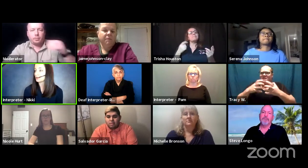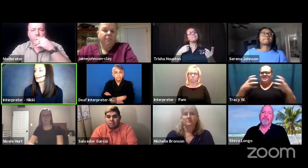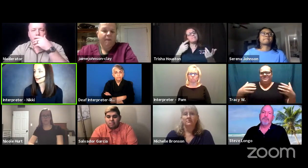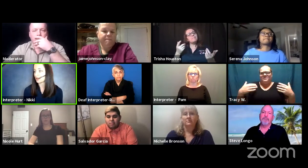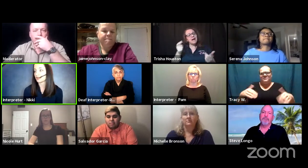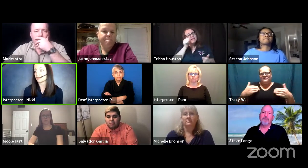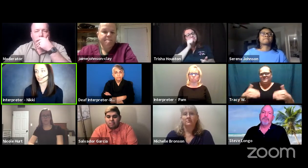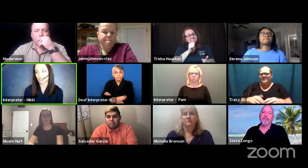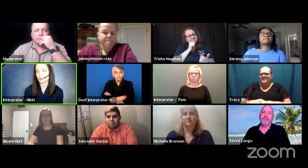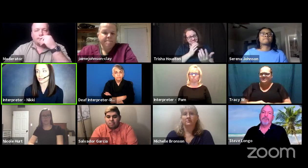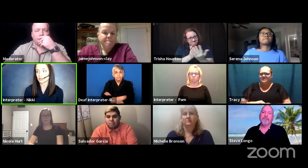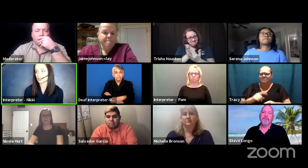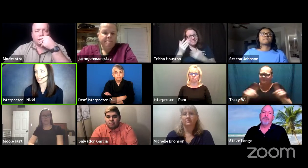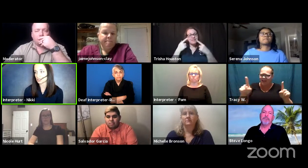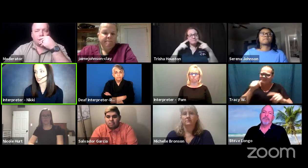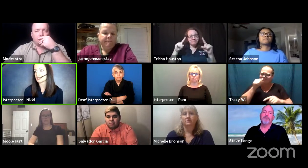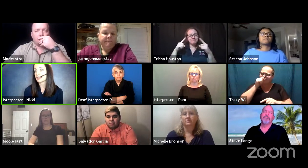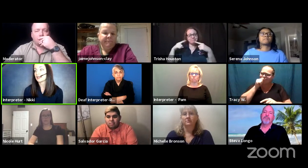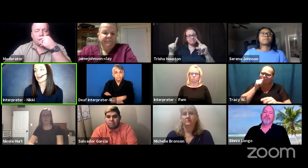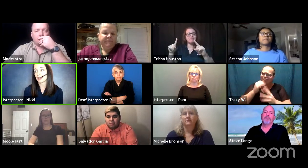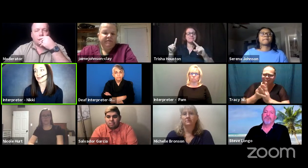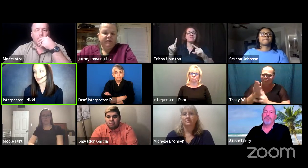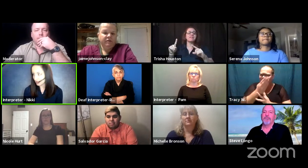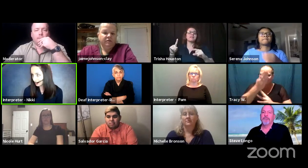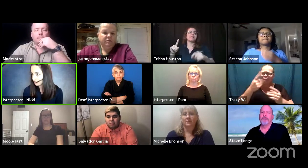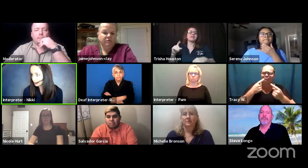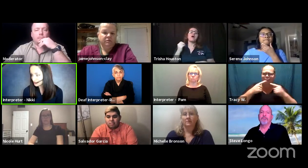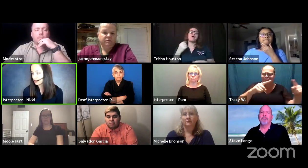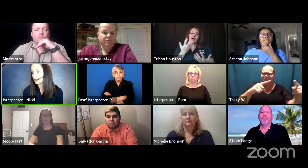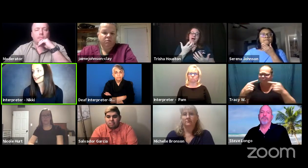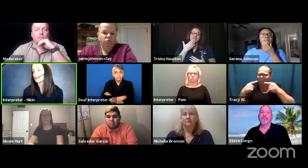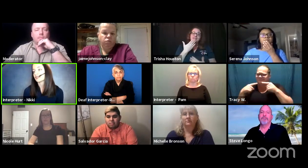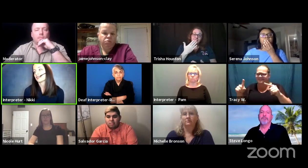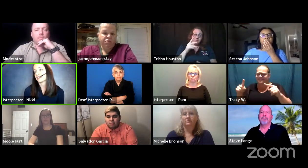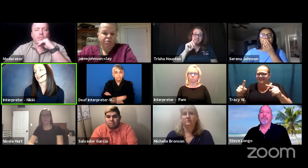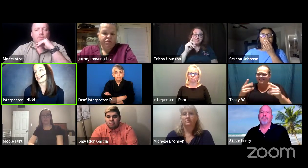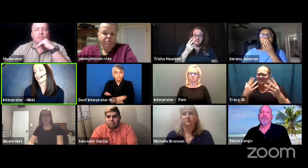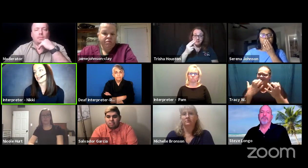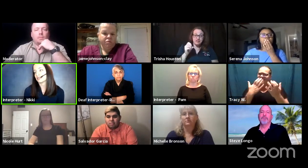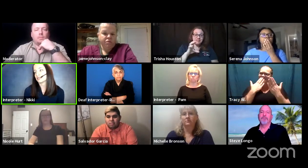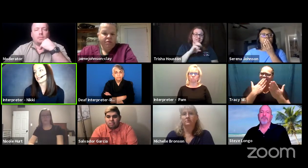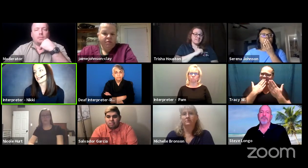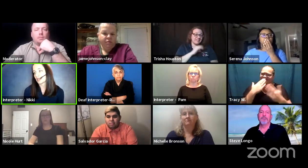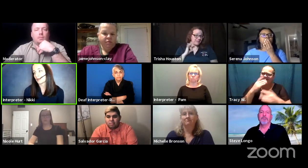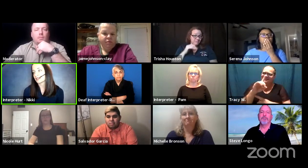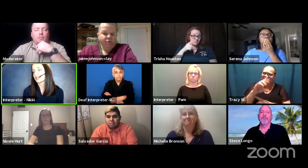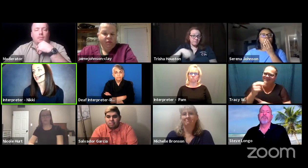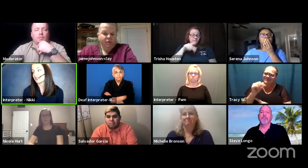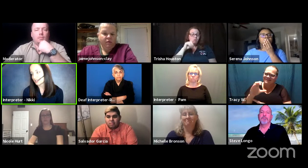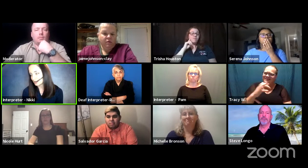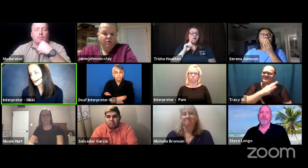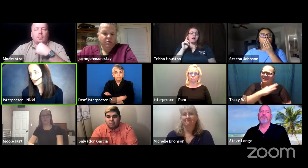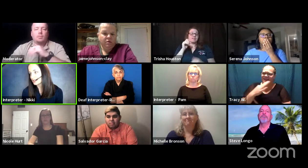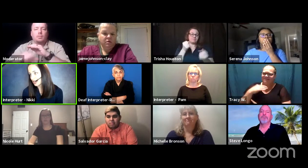a lot of challenging situations, but they have persevered. And I want to say thank you to the staff